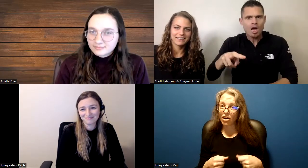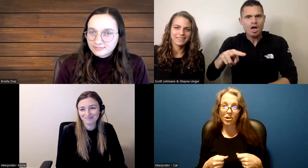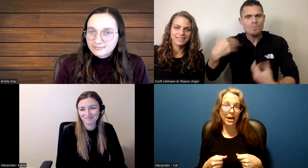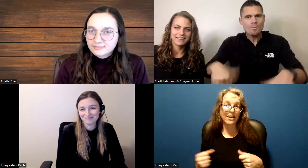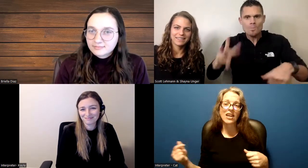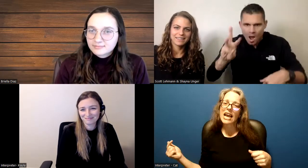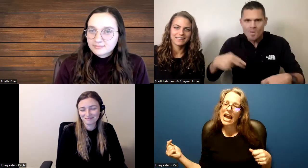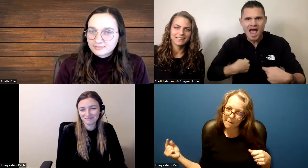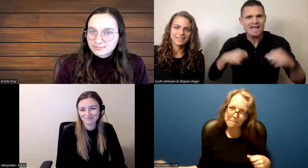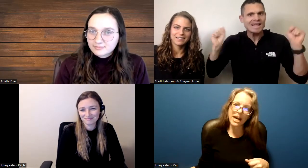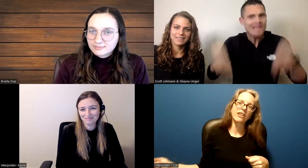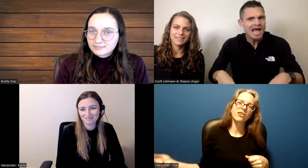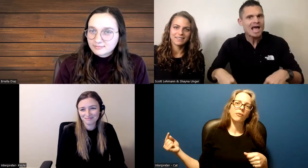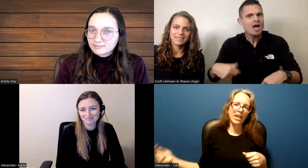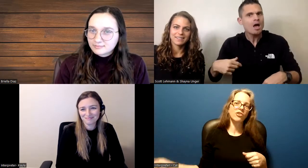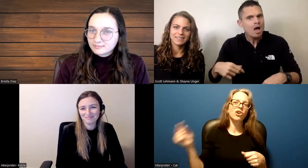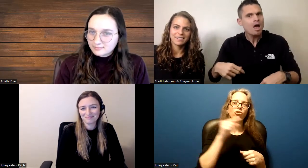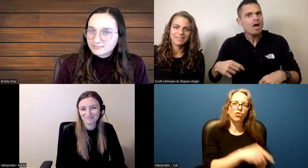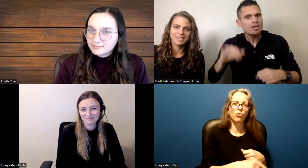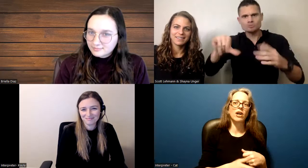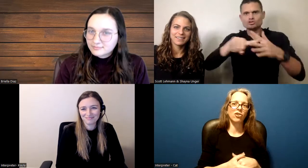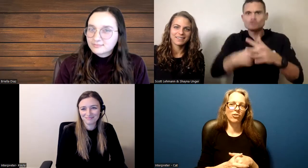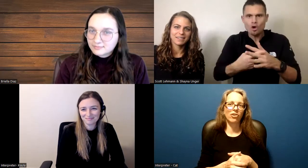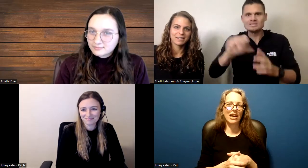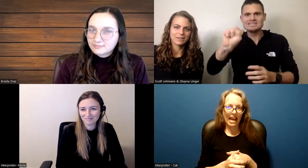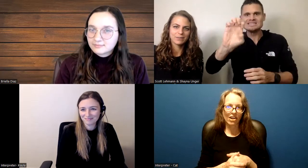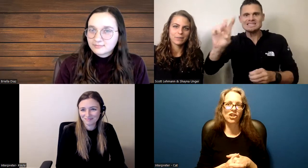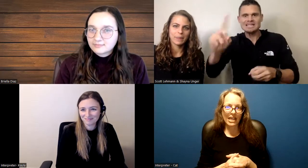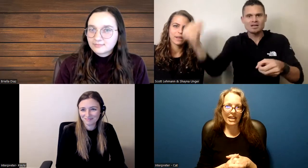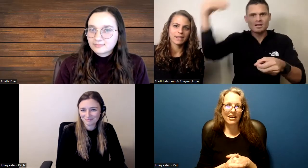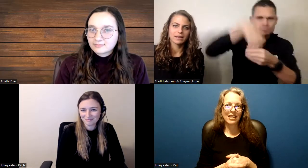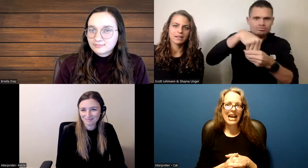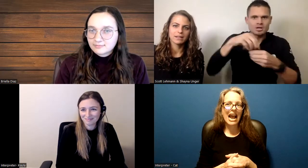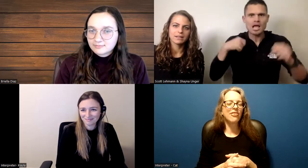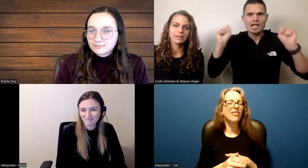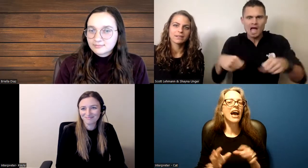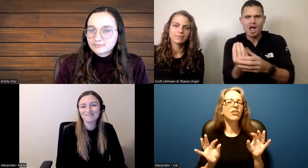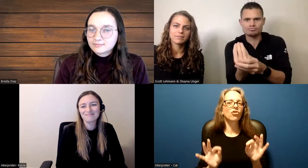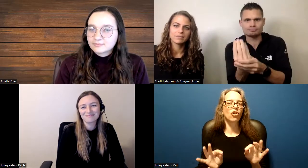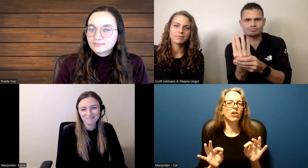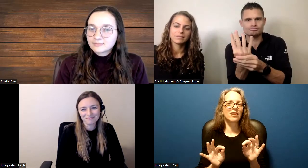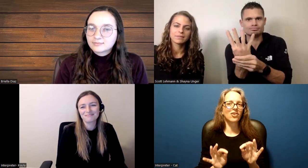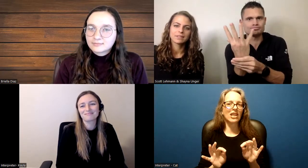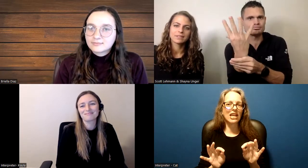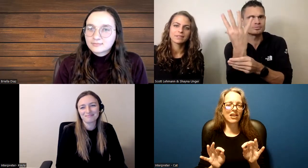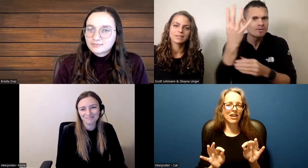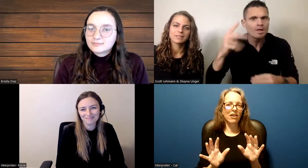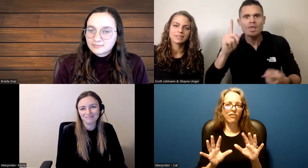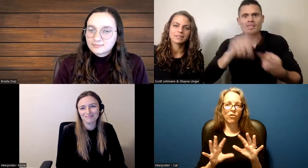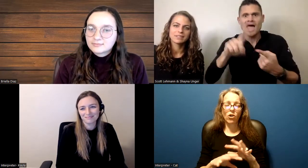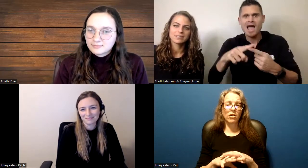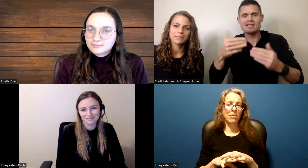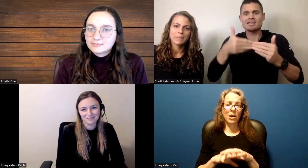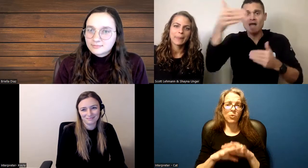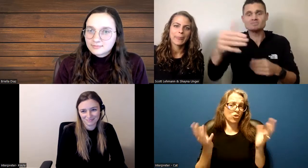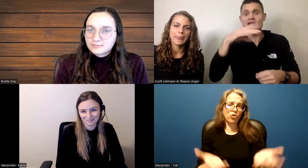us got on our bikes and biked from the East Coast to the West Coast and actually did it. And that started the seed